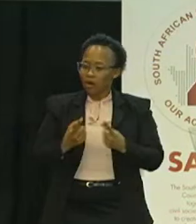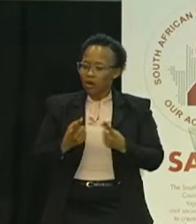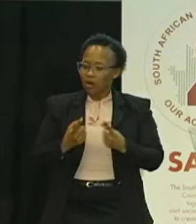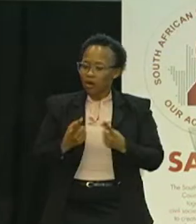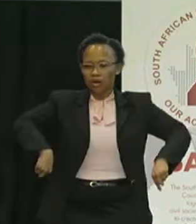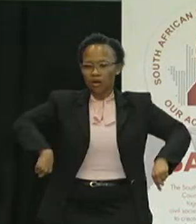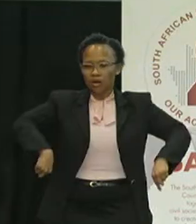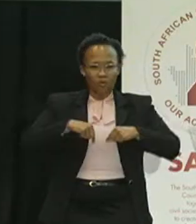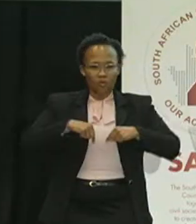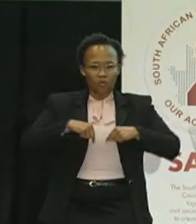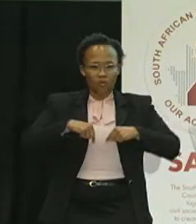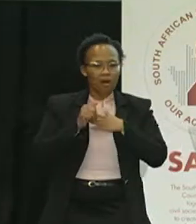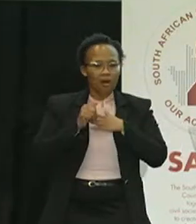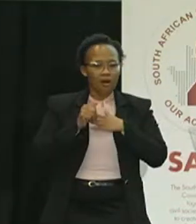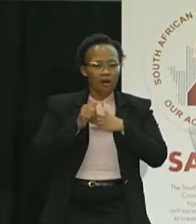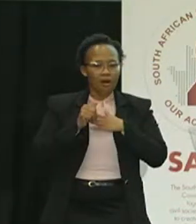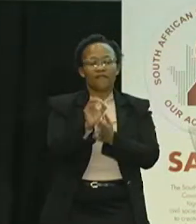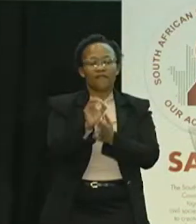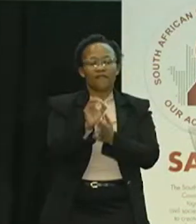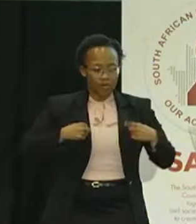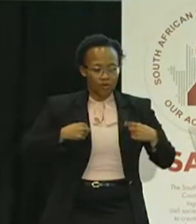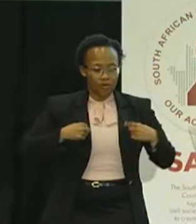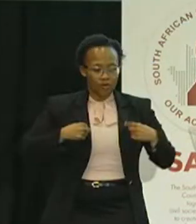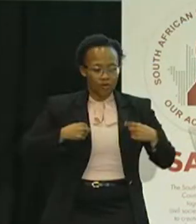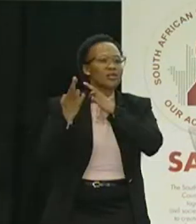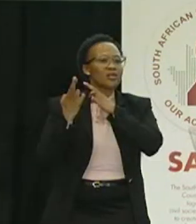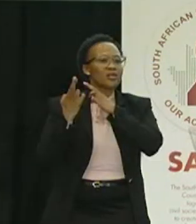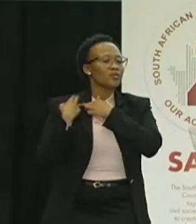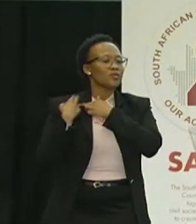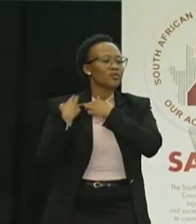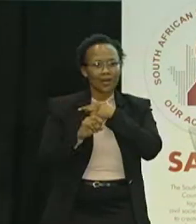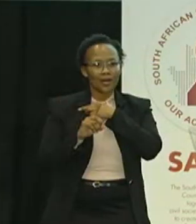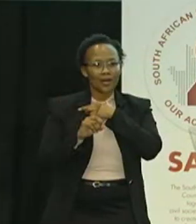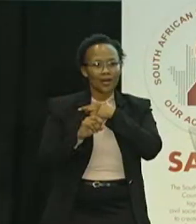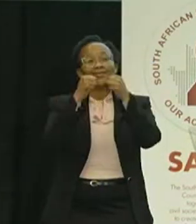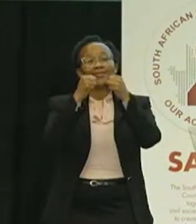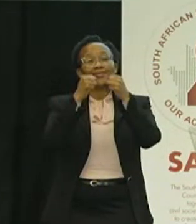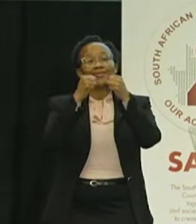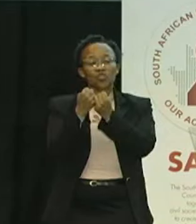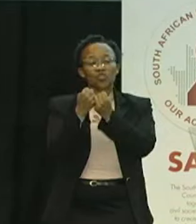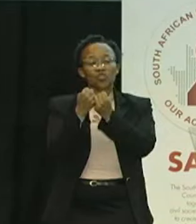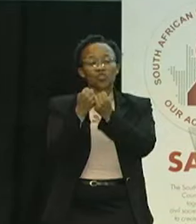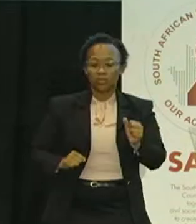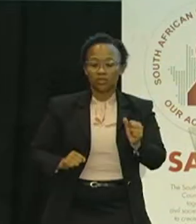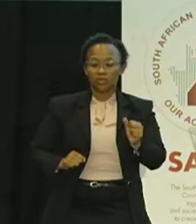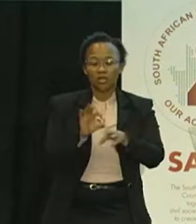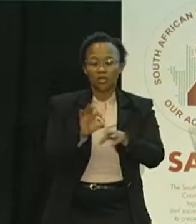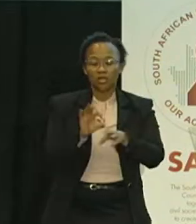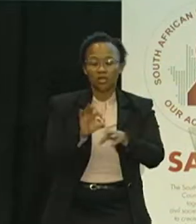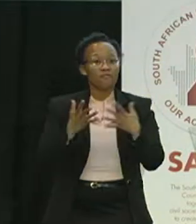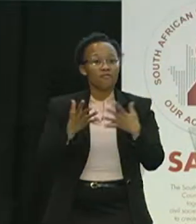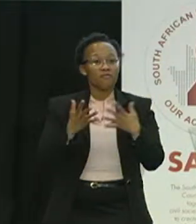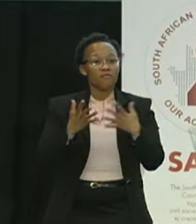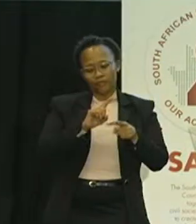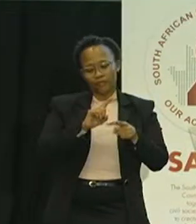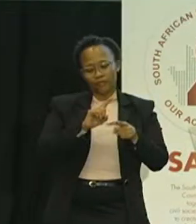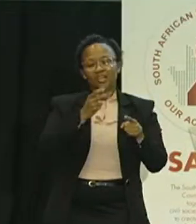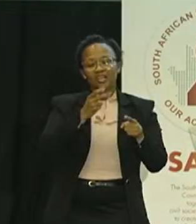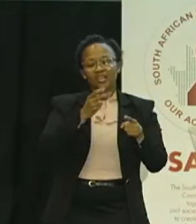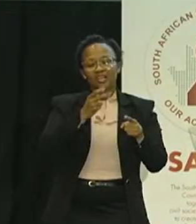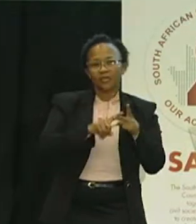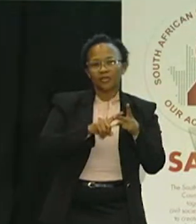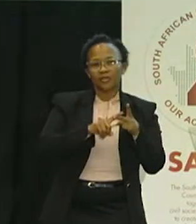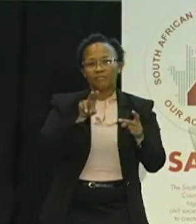SANAC, we are responsible for developing the National Strategic Plan for HIV, TB, and STIs.